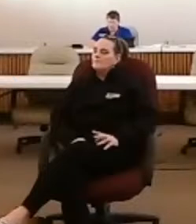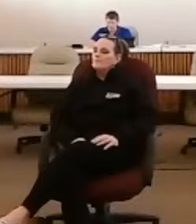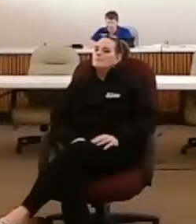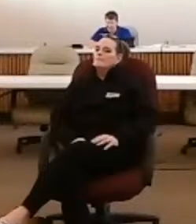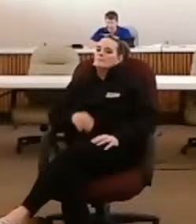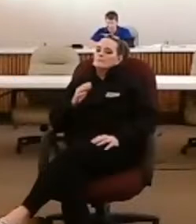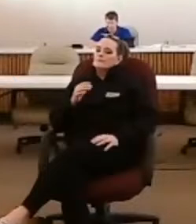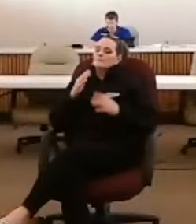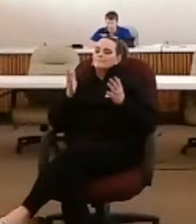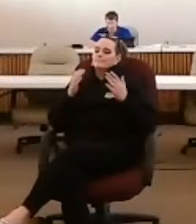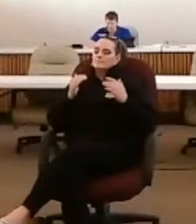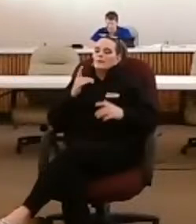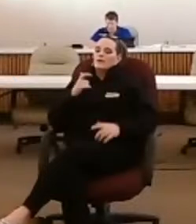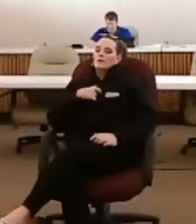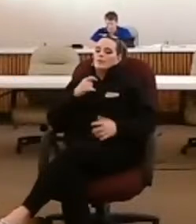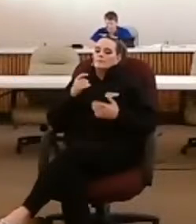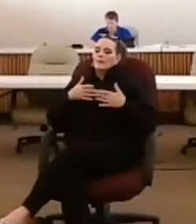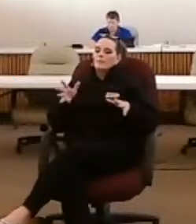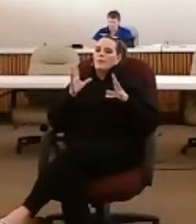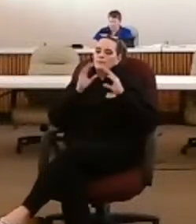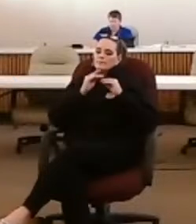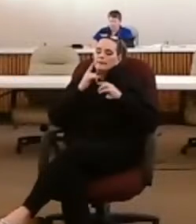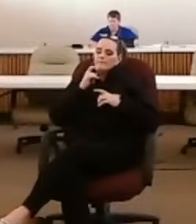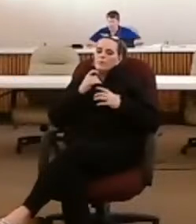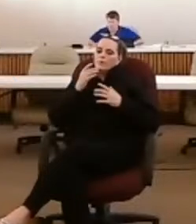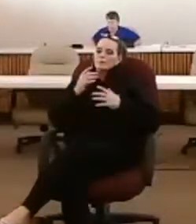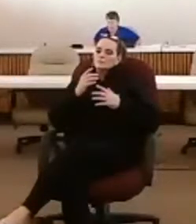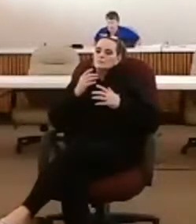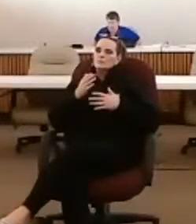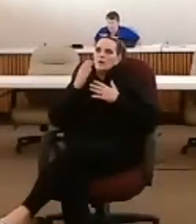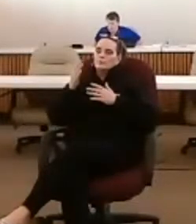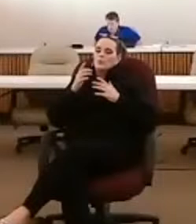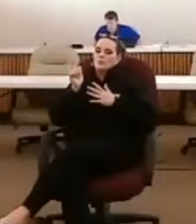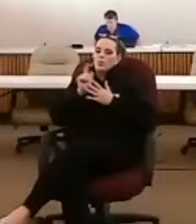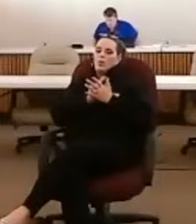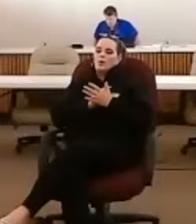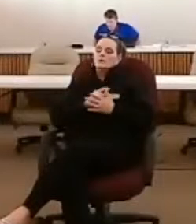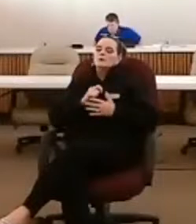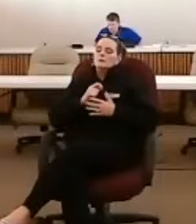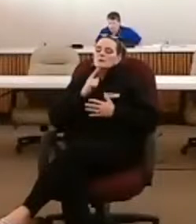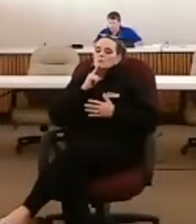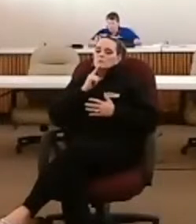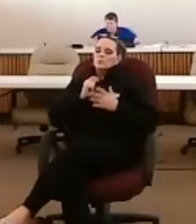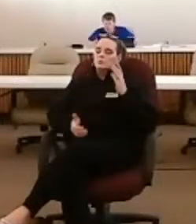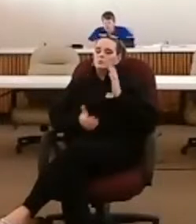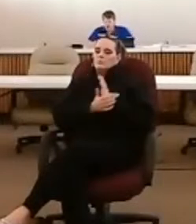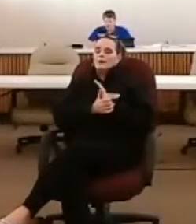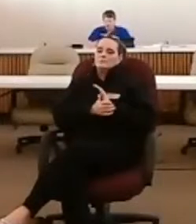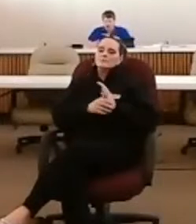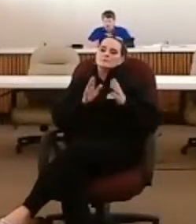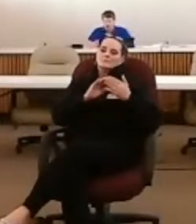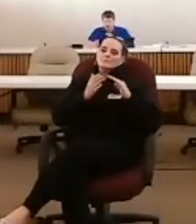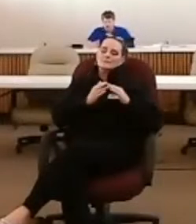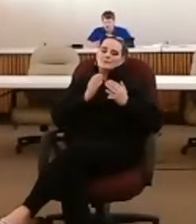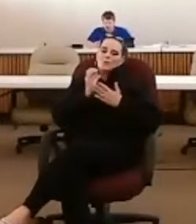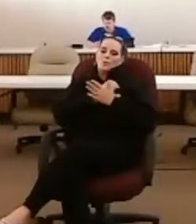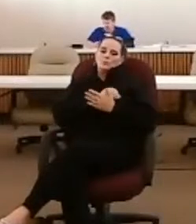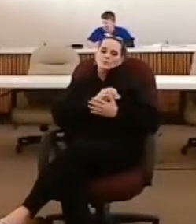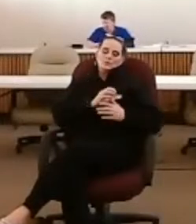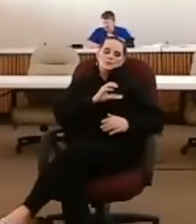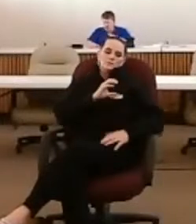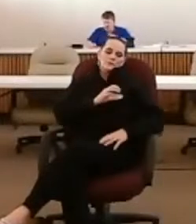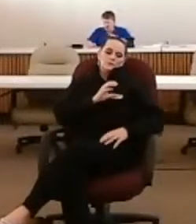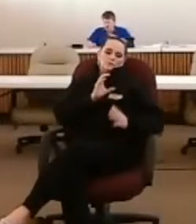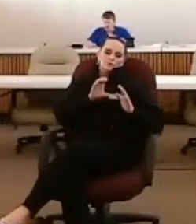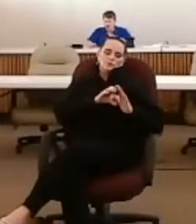Next up, we have a public hearing for a proposed law to amend the Henrietta Town Code, Chapter 273, to limit parking